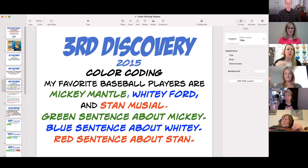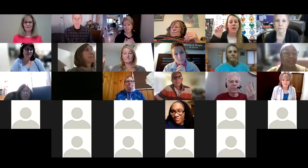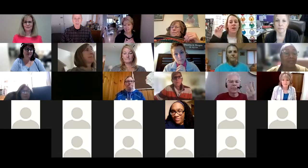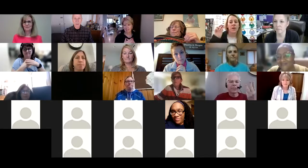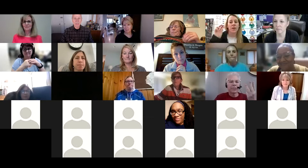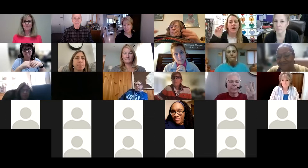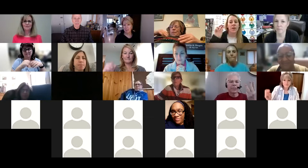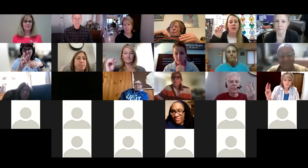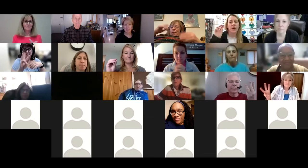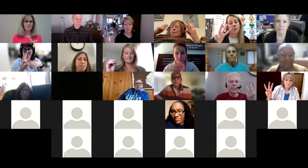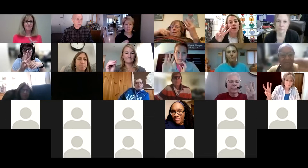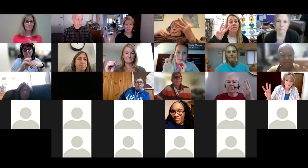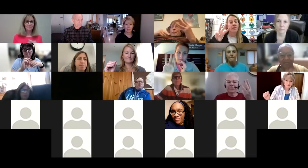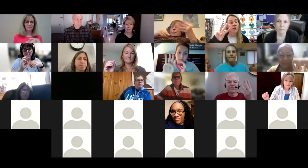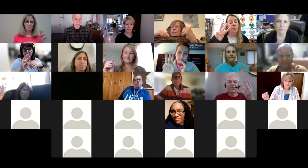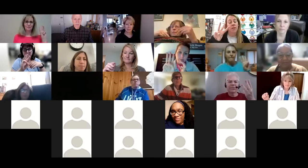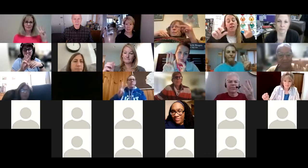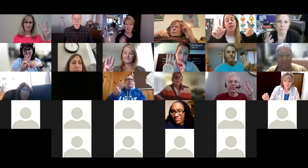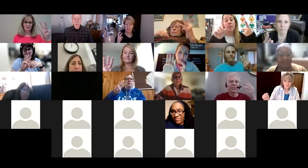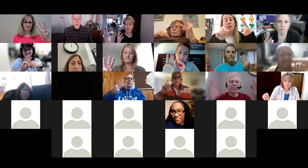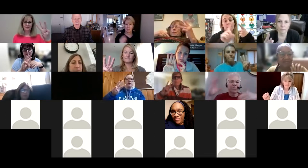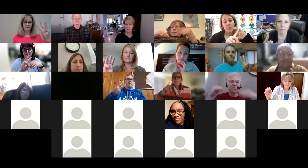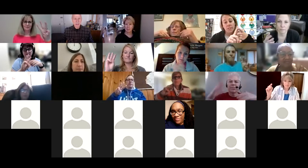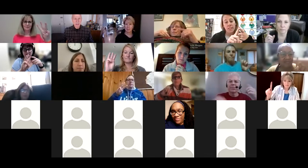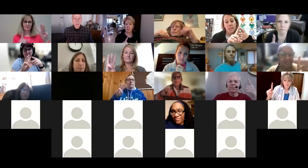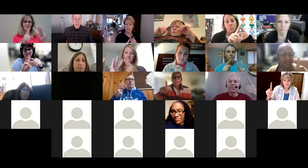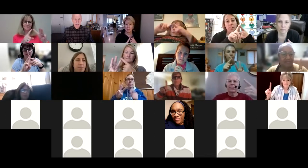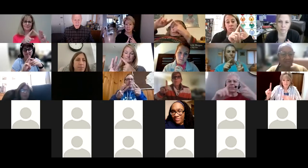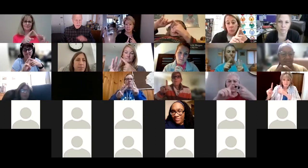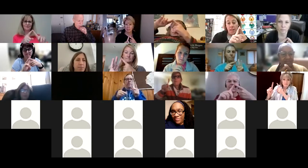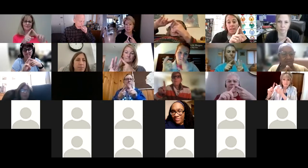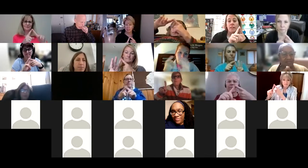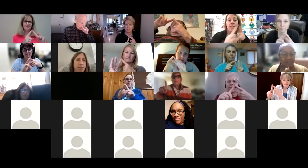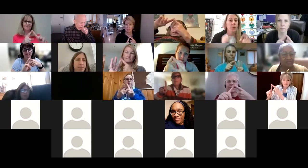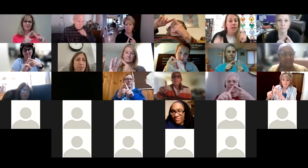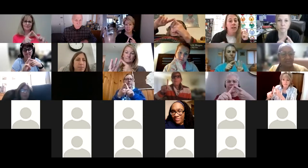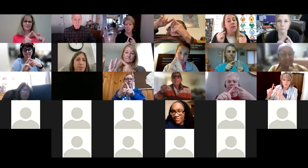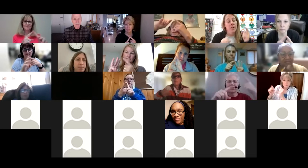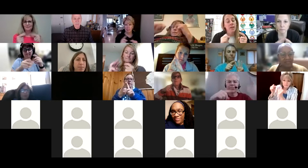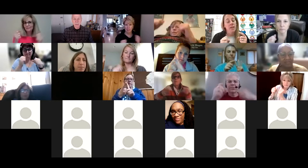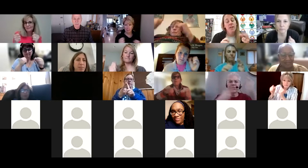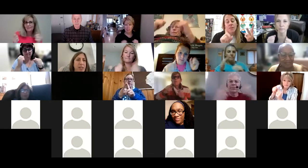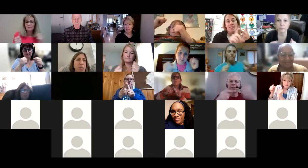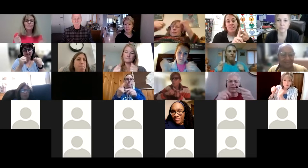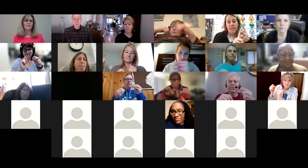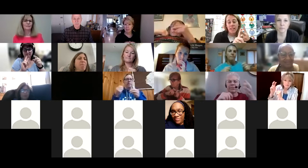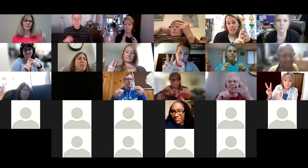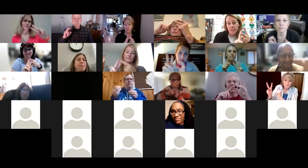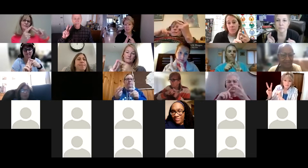So in our triple whammy, we have things color coded. The first example is green because we're getting going. The second example